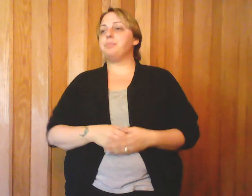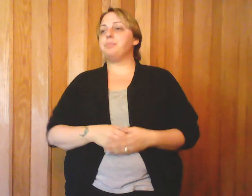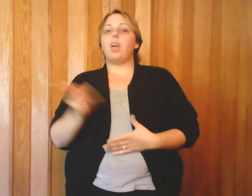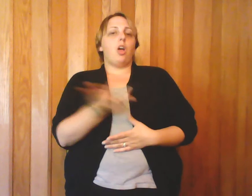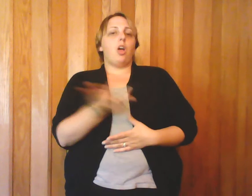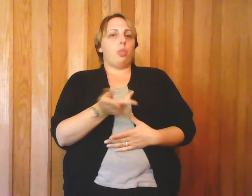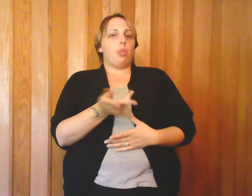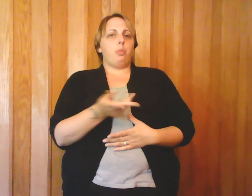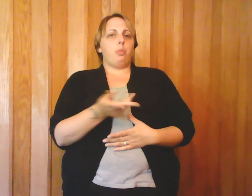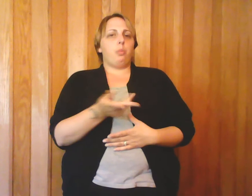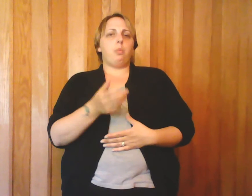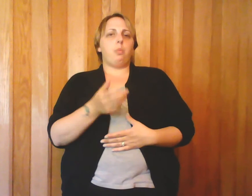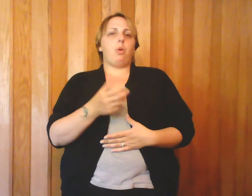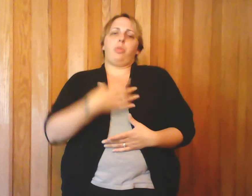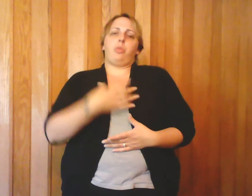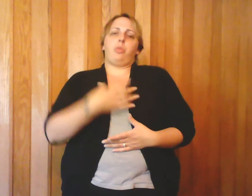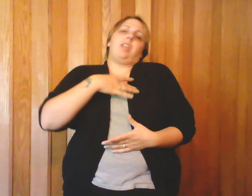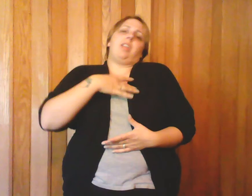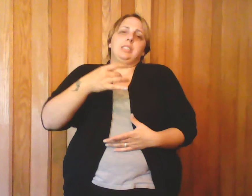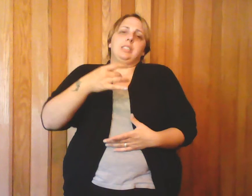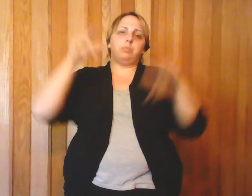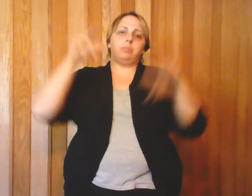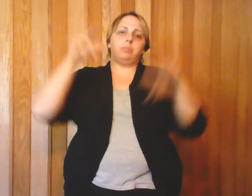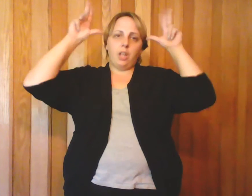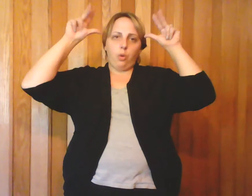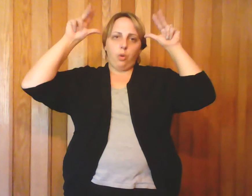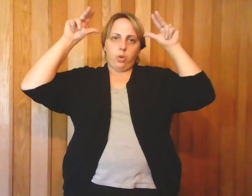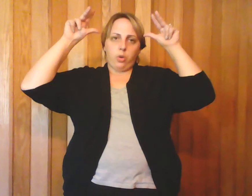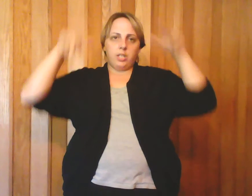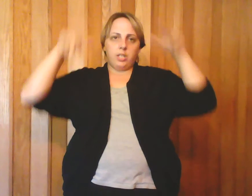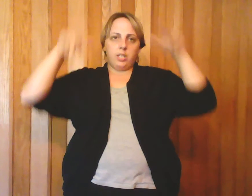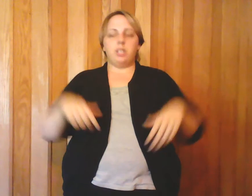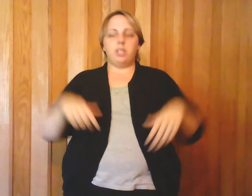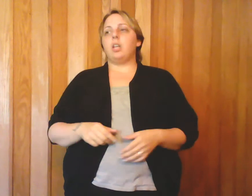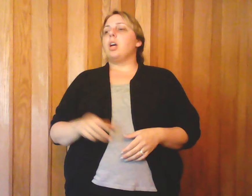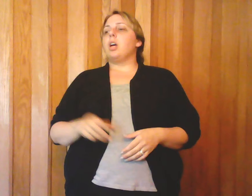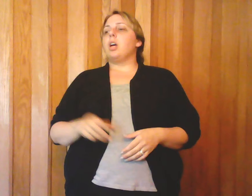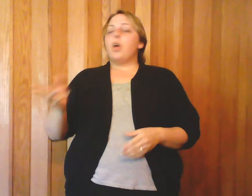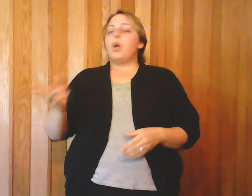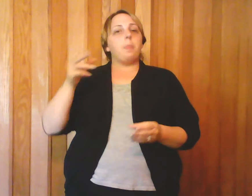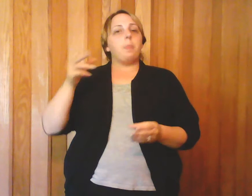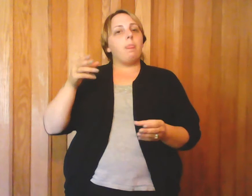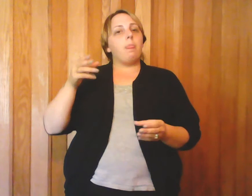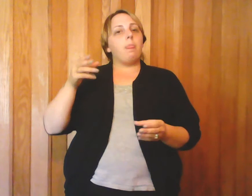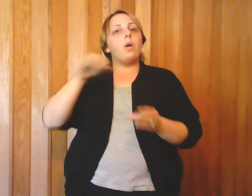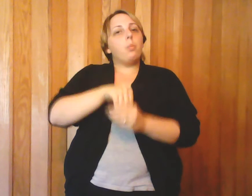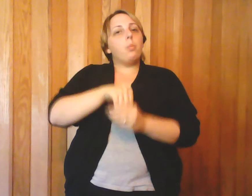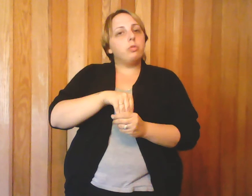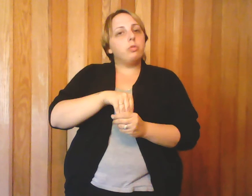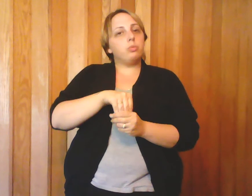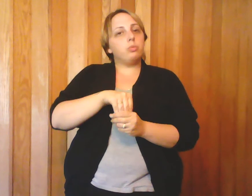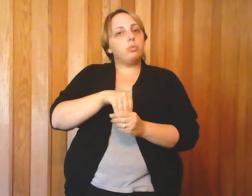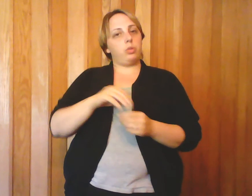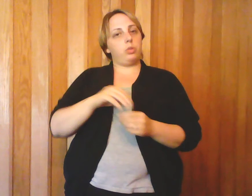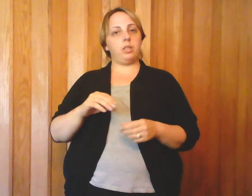laid back. They were pretty well outfitted. And they used to have these huge parties and enjoy the great